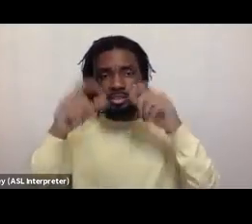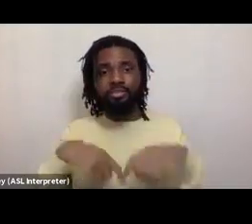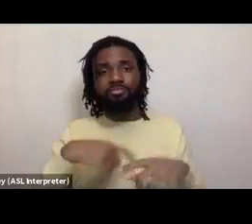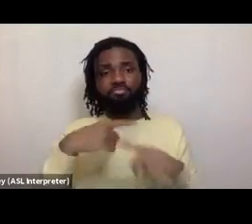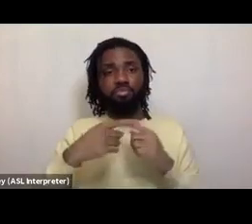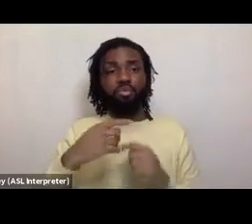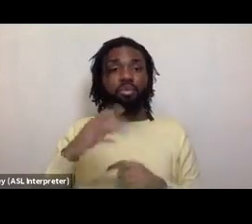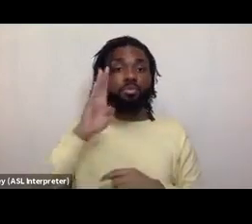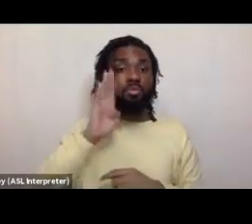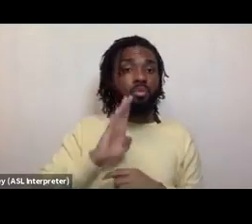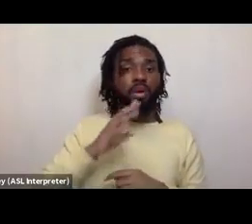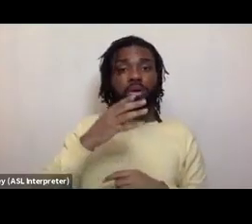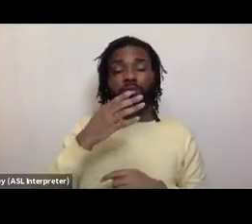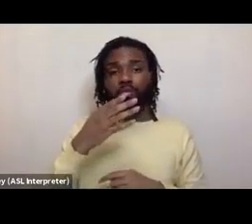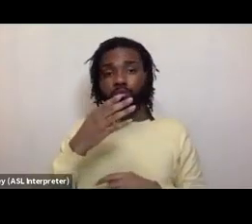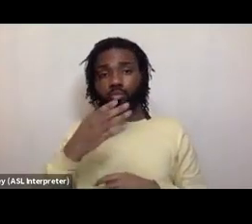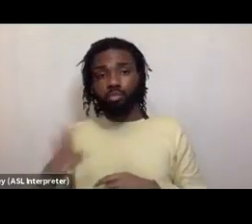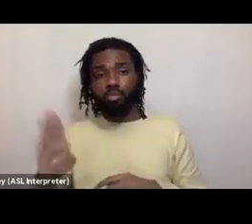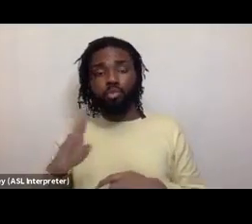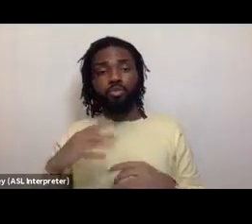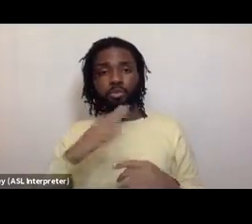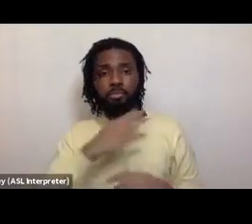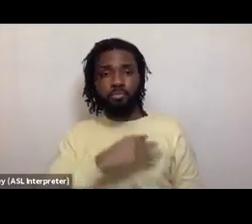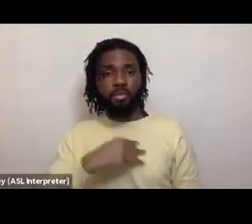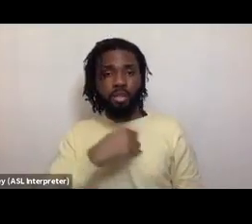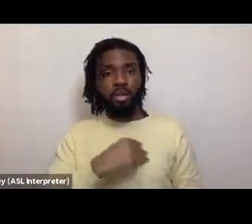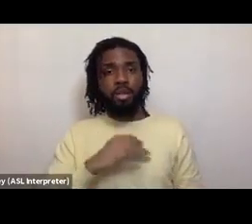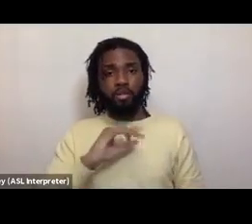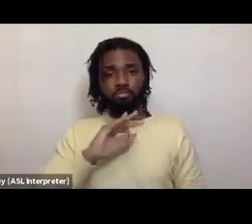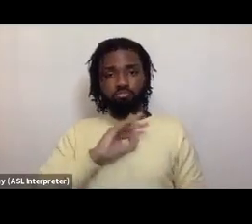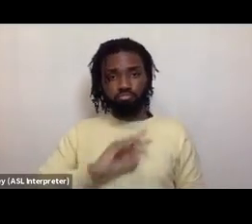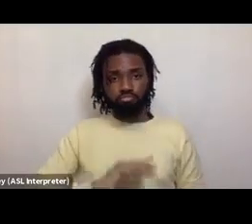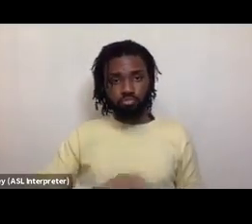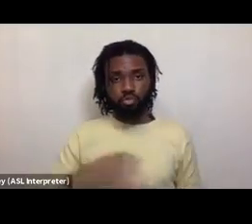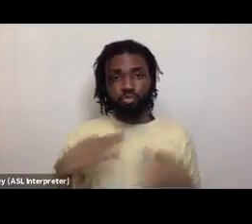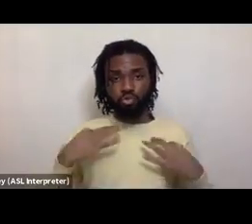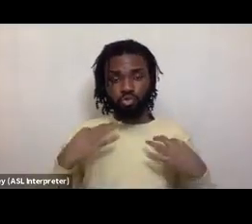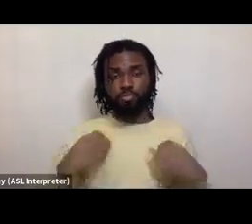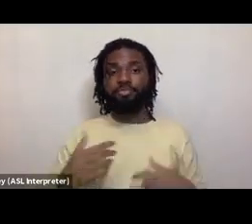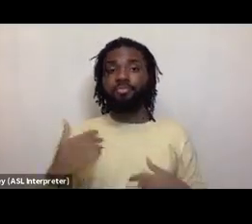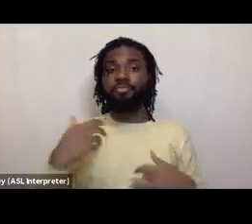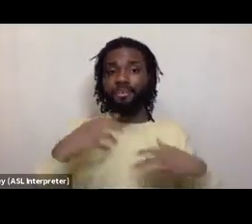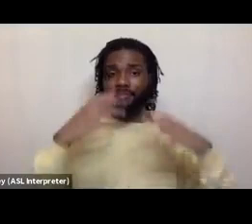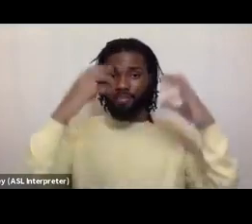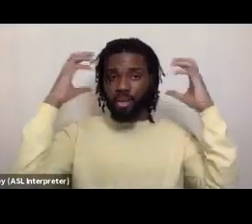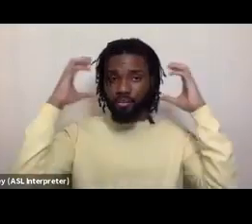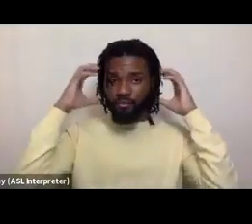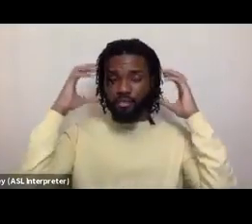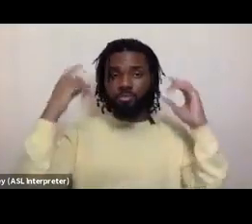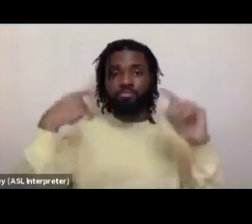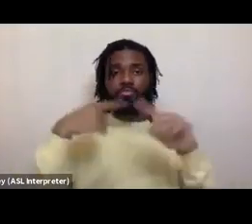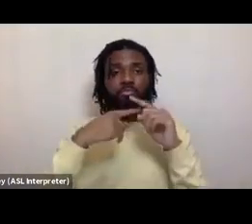blue plaid button-up shirt. I have a headphones on and a black cap.